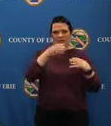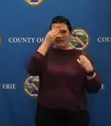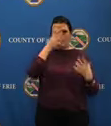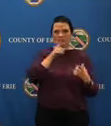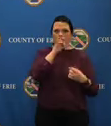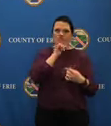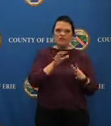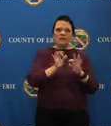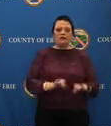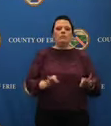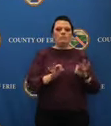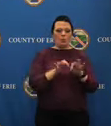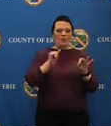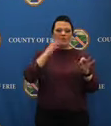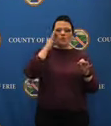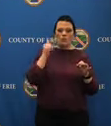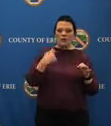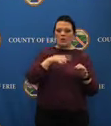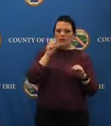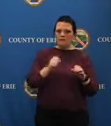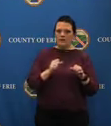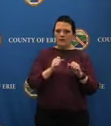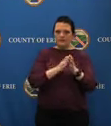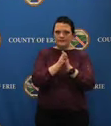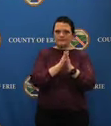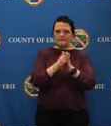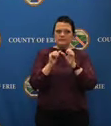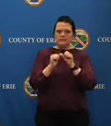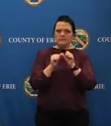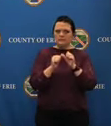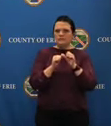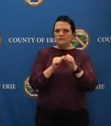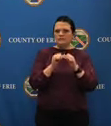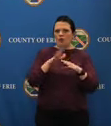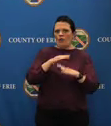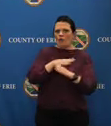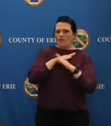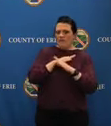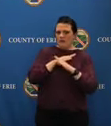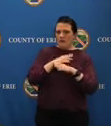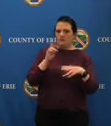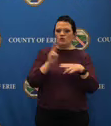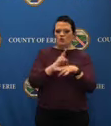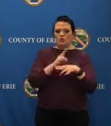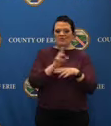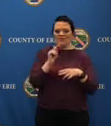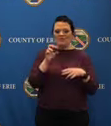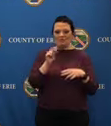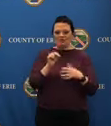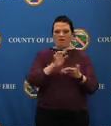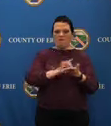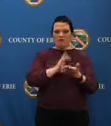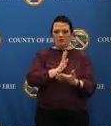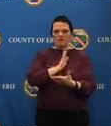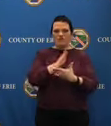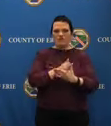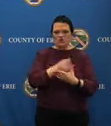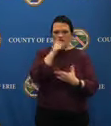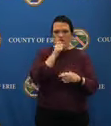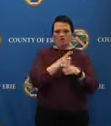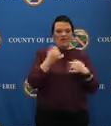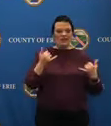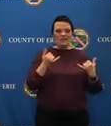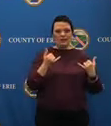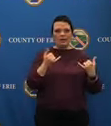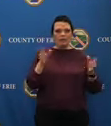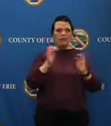important that's why we have to stay vigilant on the preventive side using our non-pharmaceutical interventions, because right now there